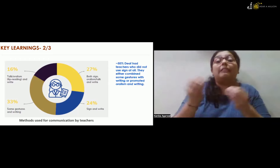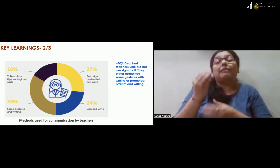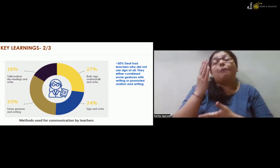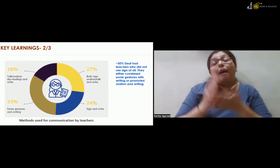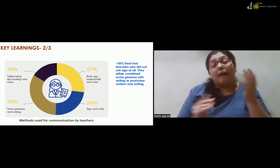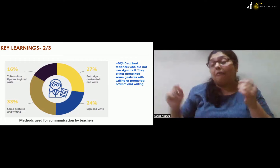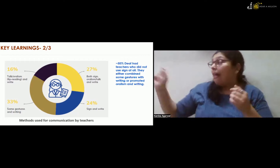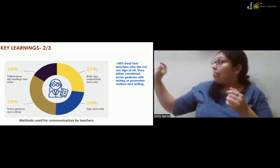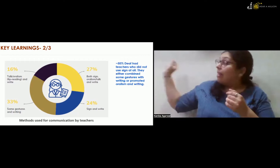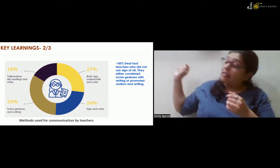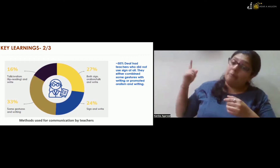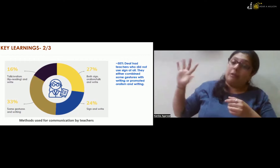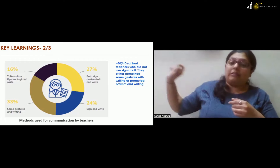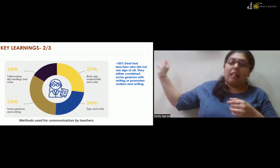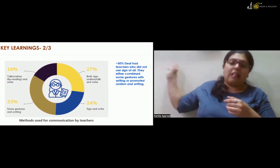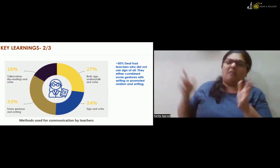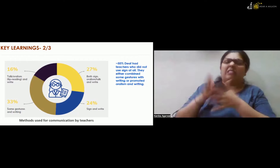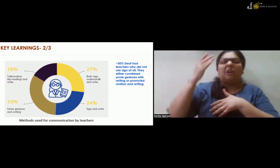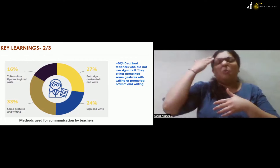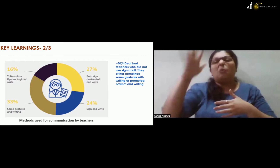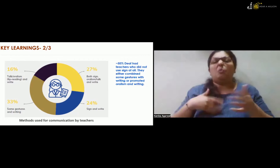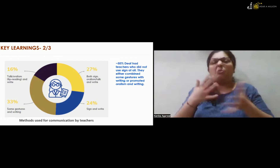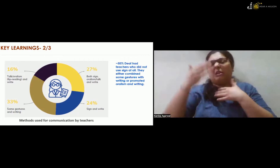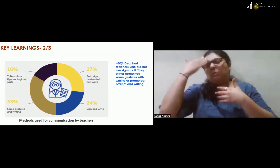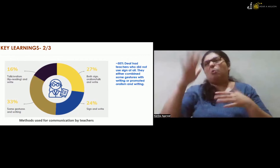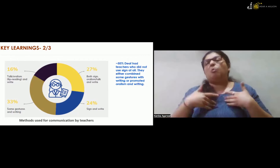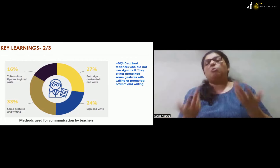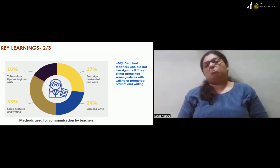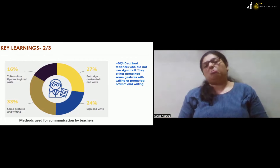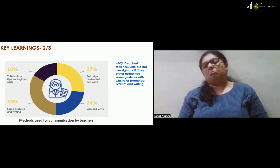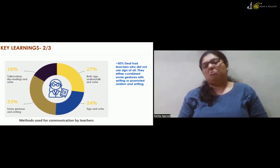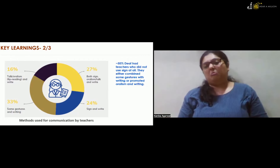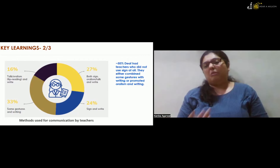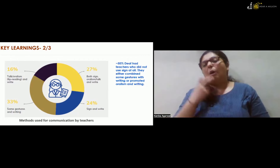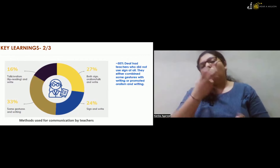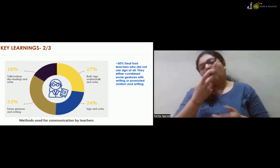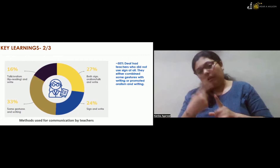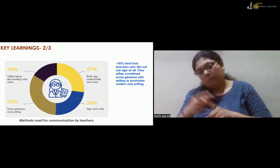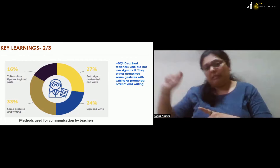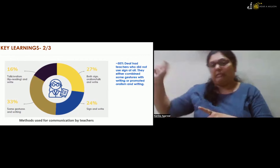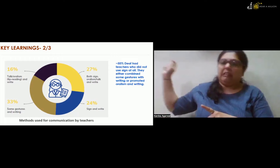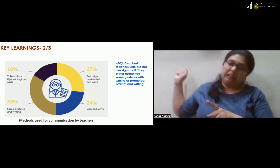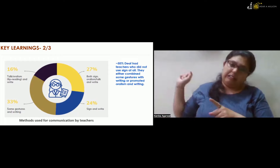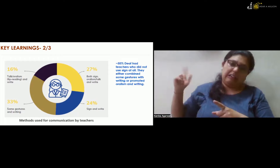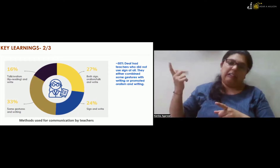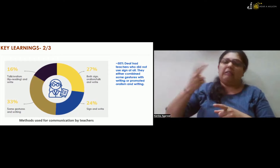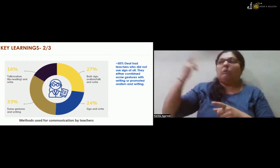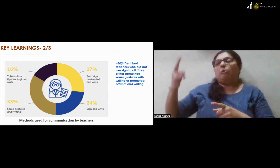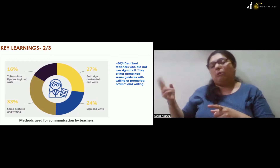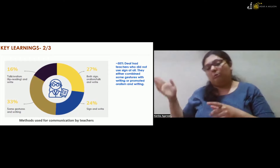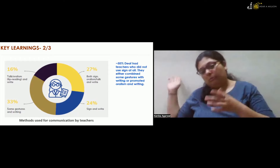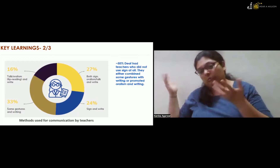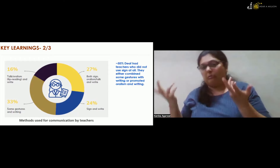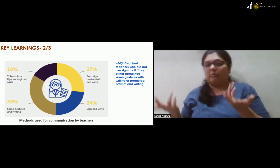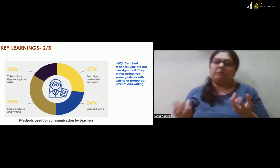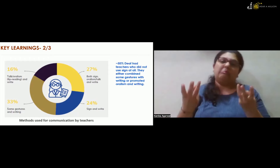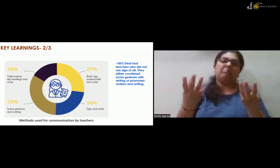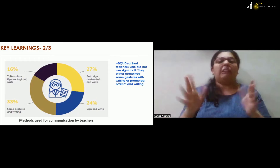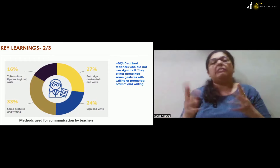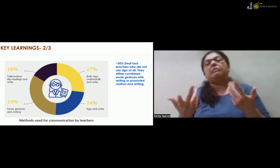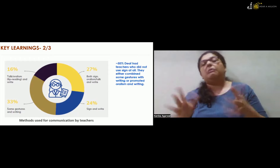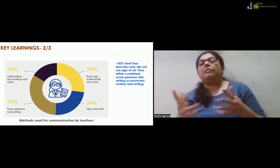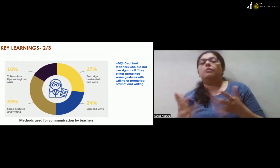And many of them said that they sign and write. Some of them also said we don't know how to sign, so we